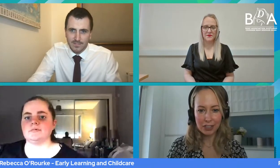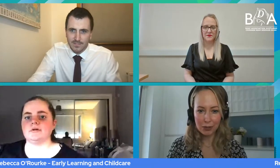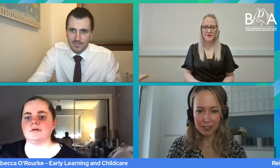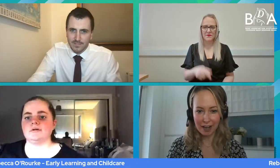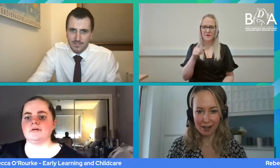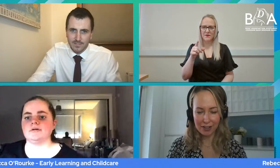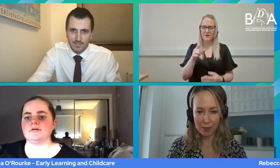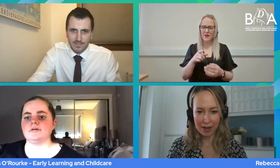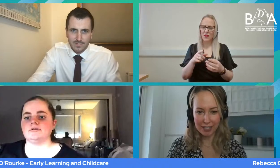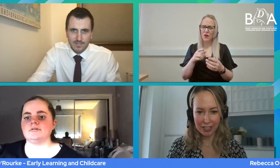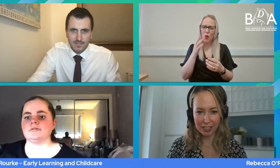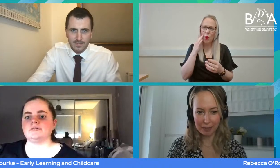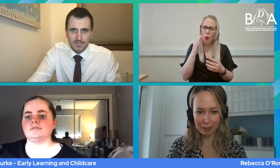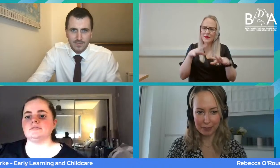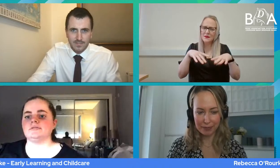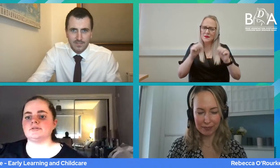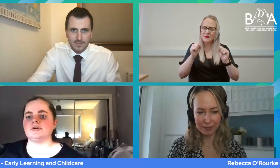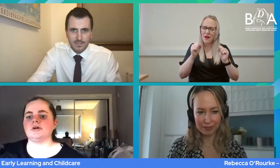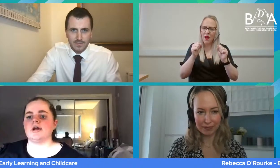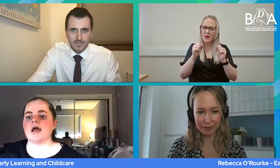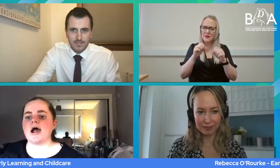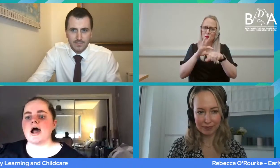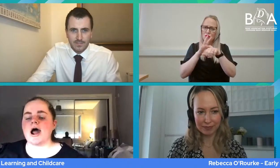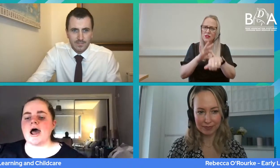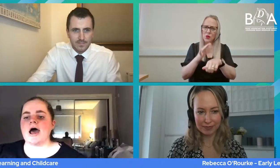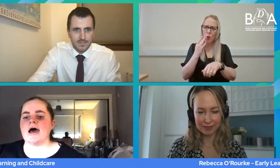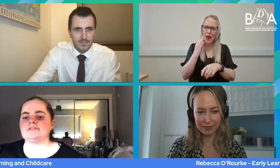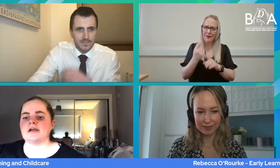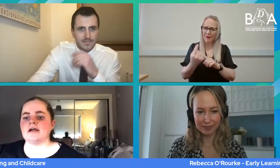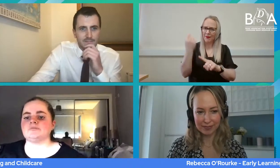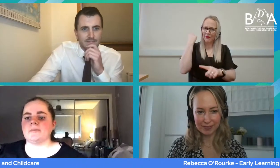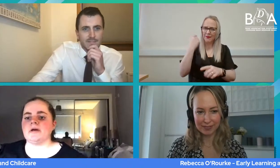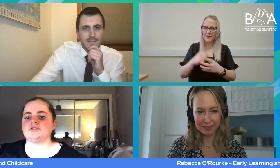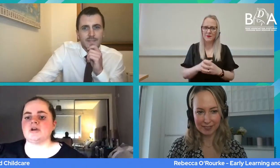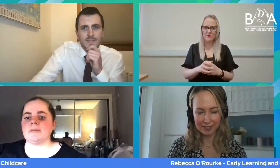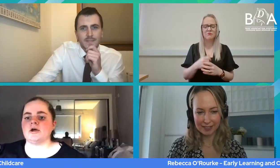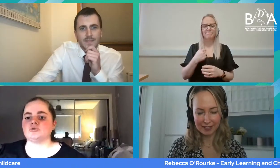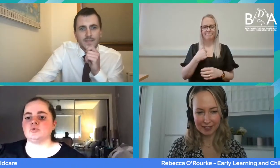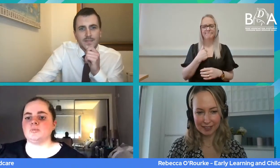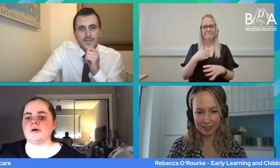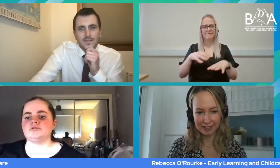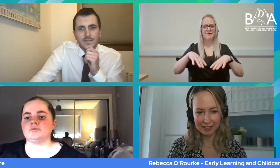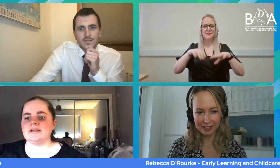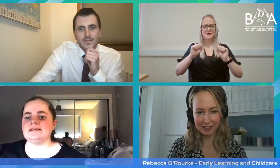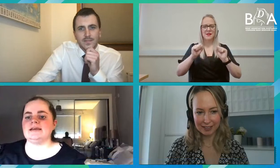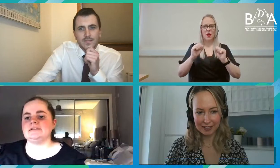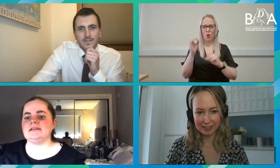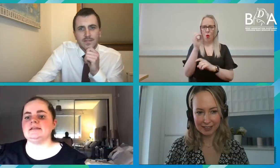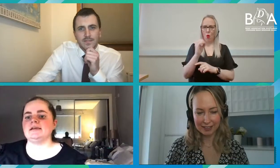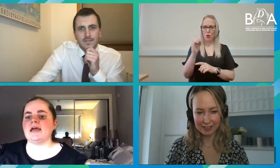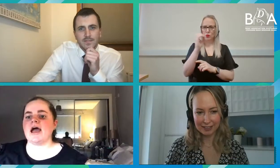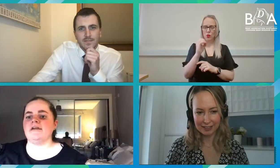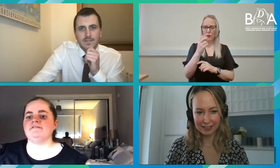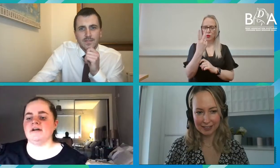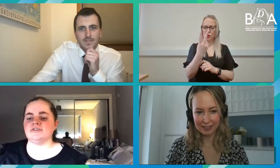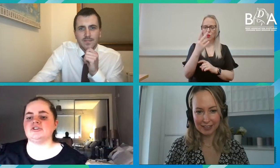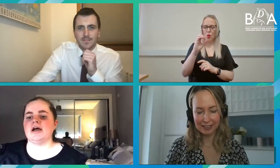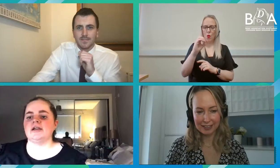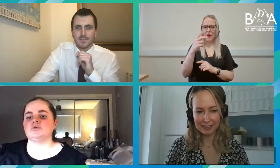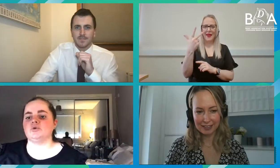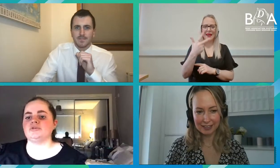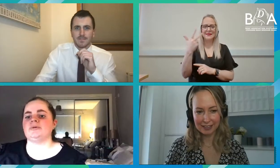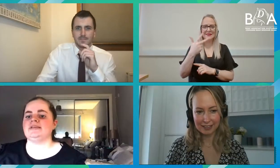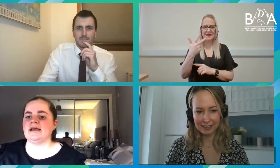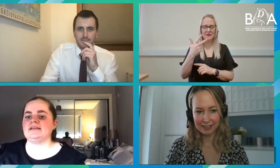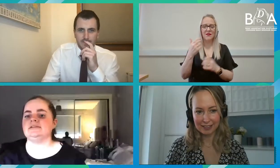Rebecca, when did you start your apprenticeship? I started my apprenticeship in October 2018 and finished